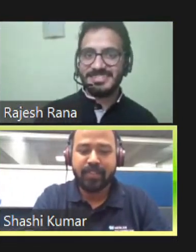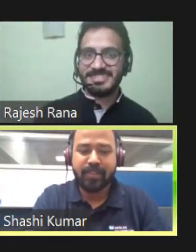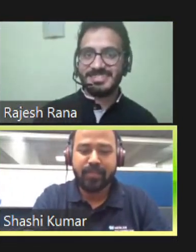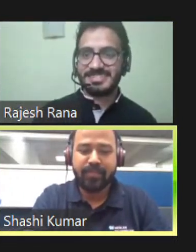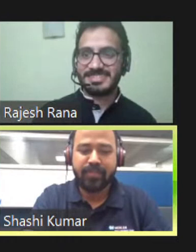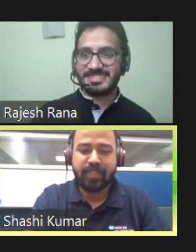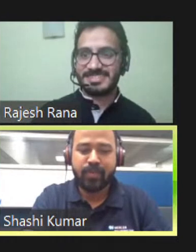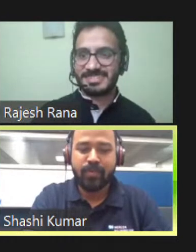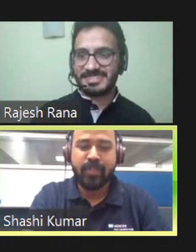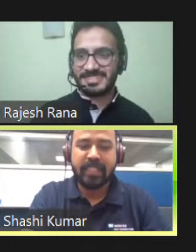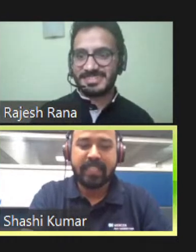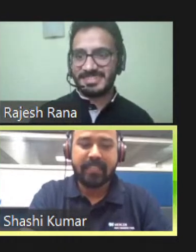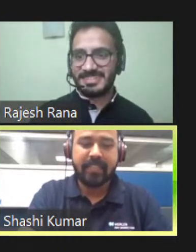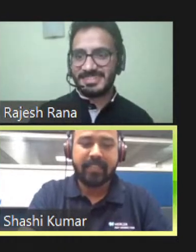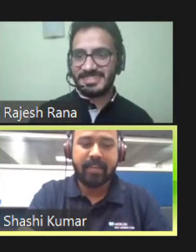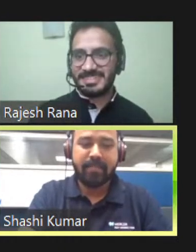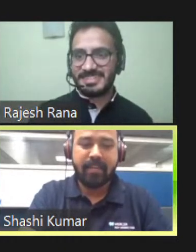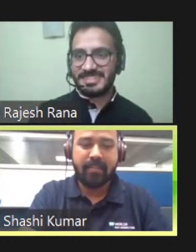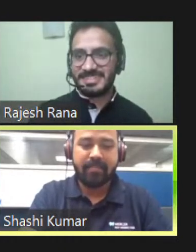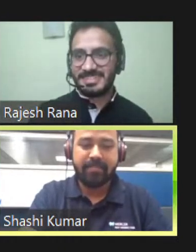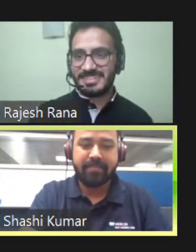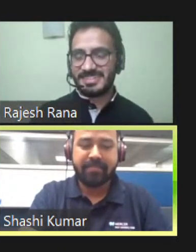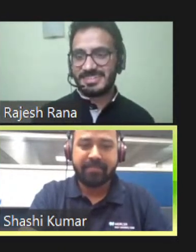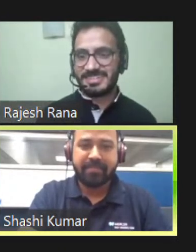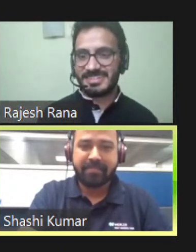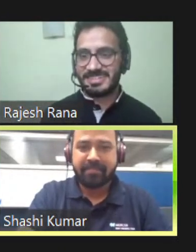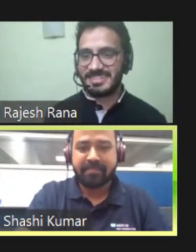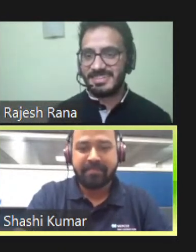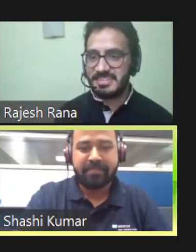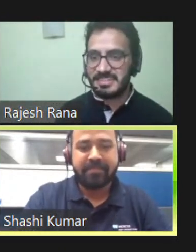this question? Do we know who is Alexander Graham Bell?